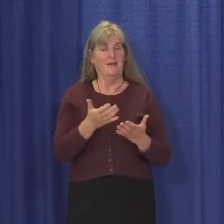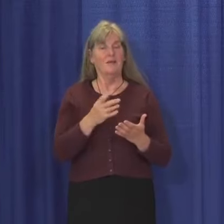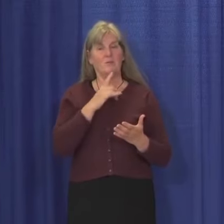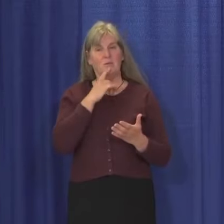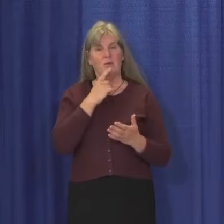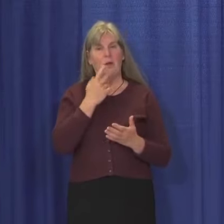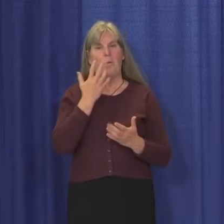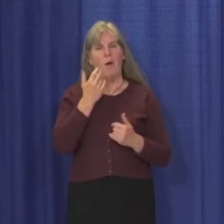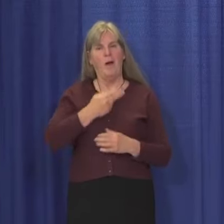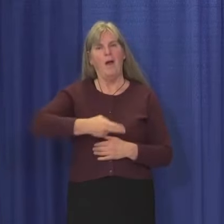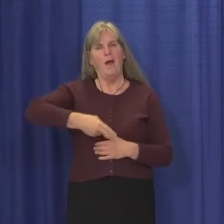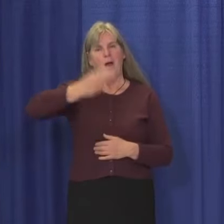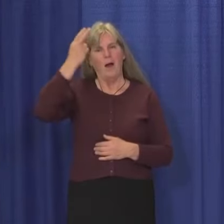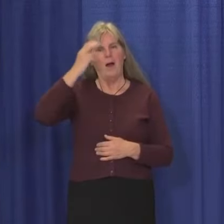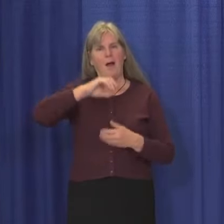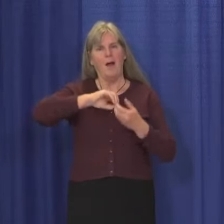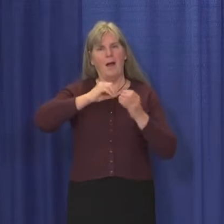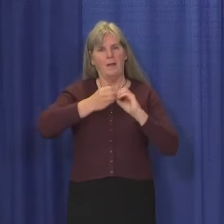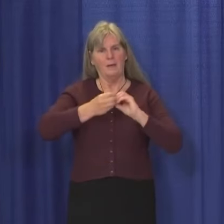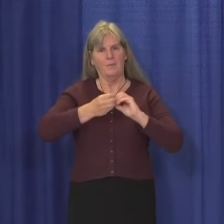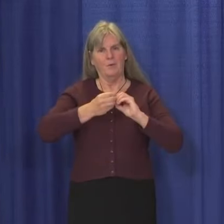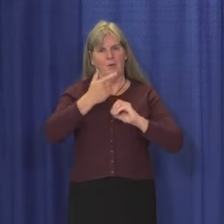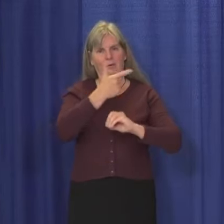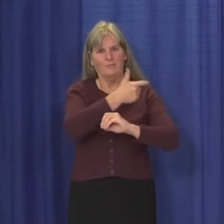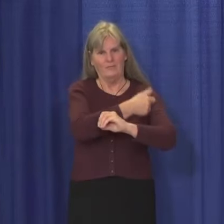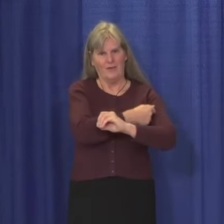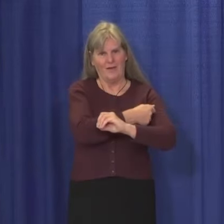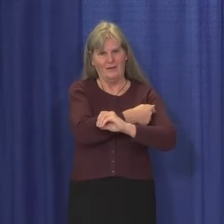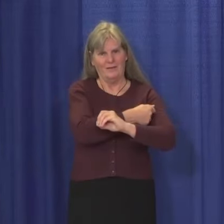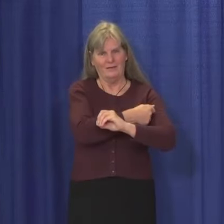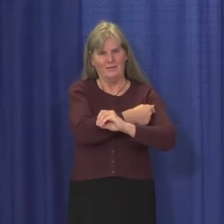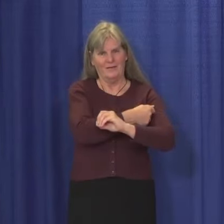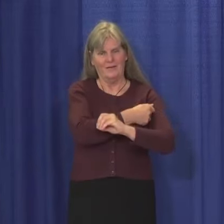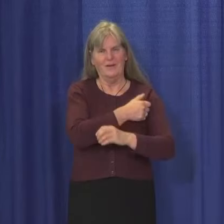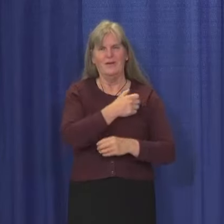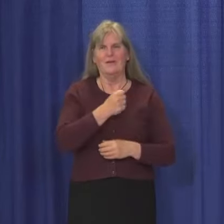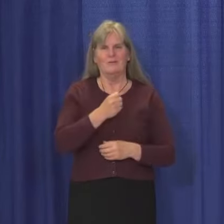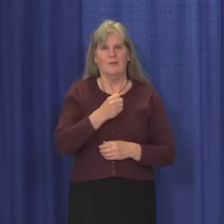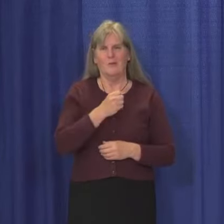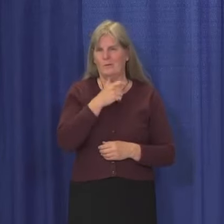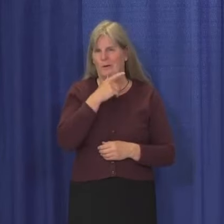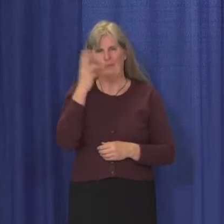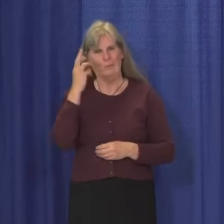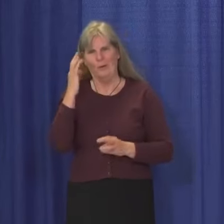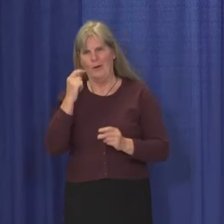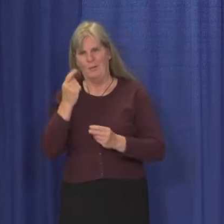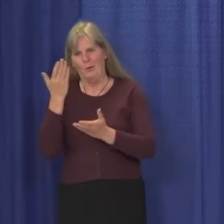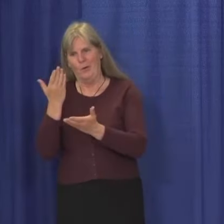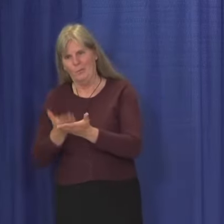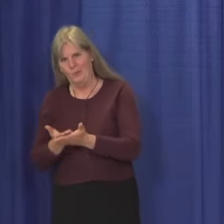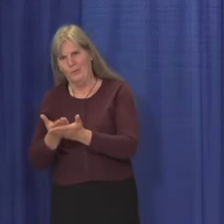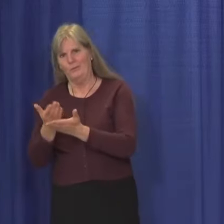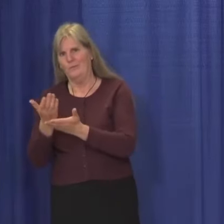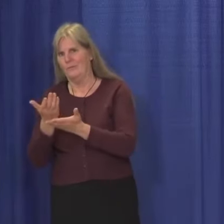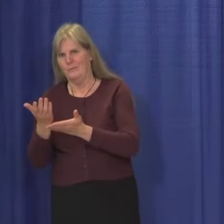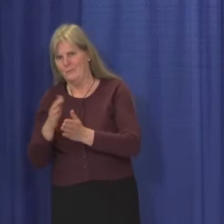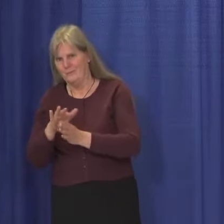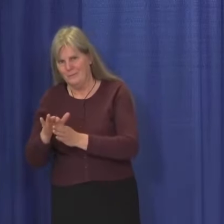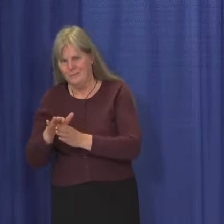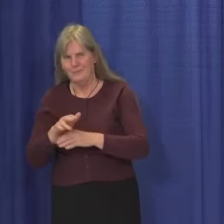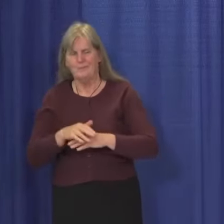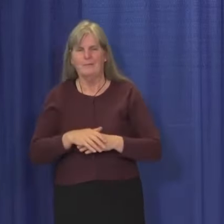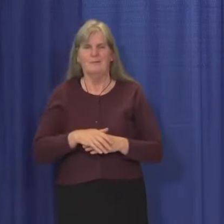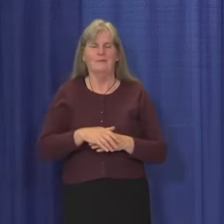as high an uptake of vaccine as possible, so it becomes a moot argument. And I think it's also important to be talking about